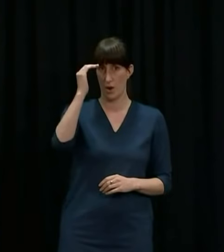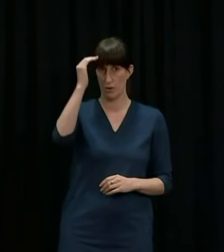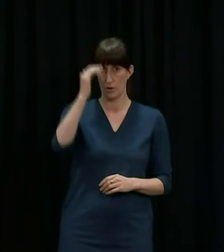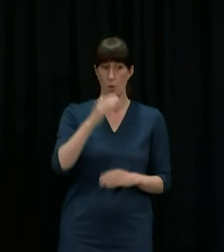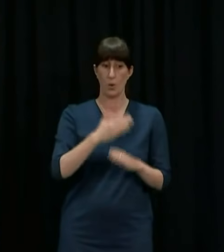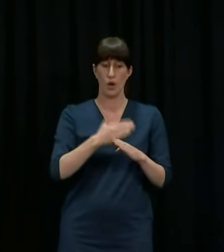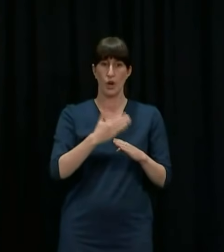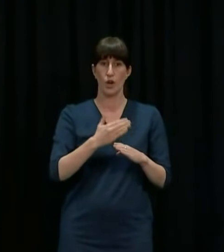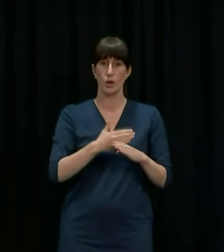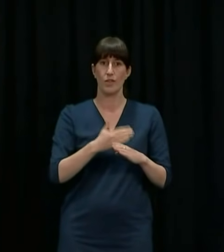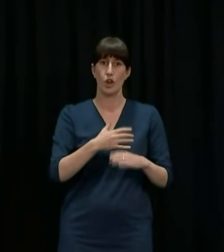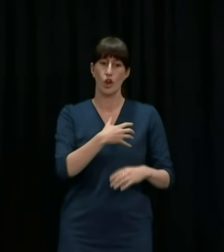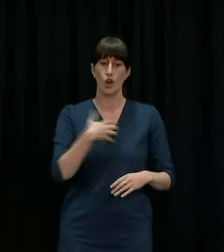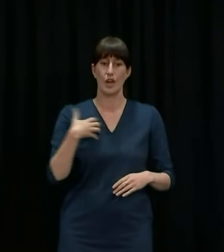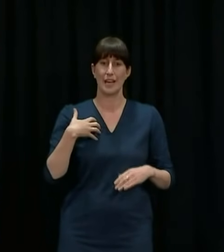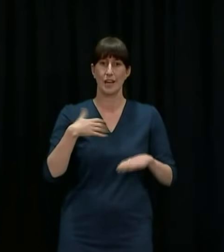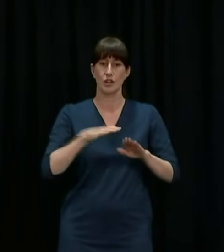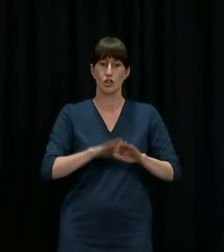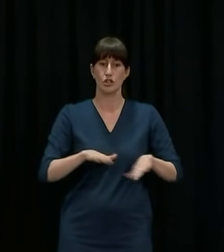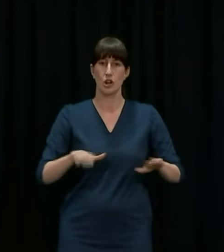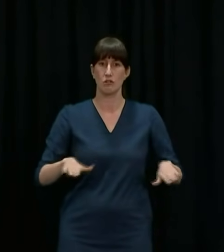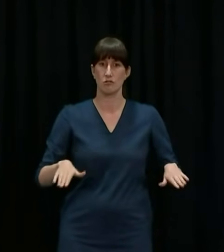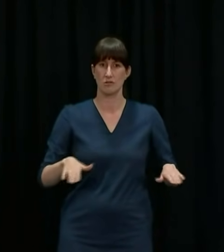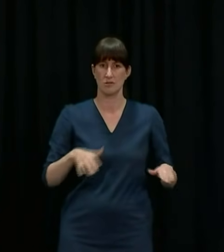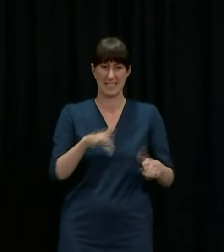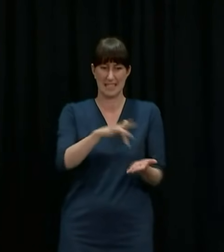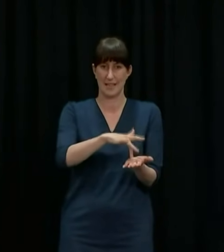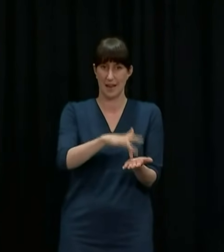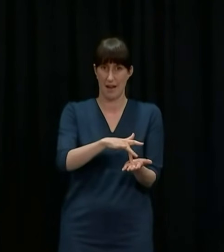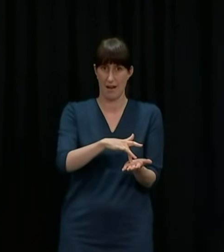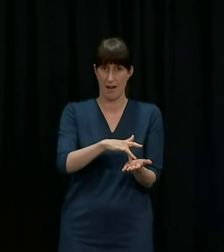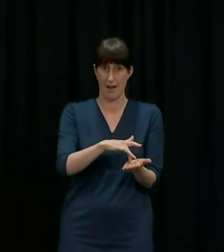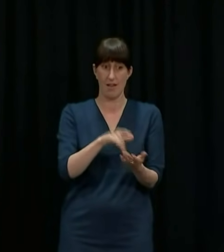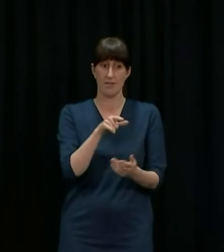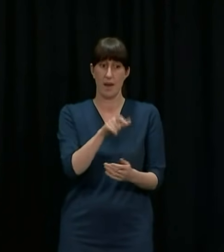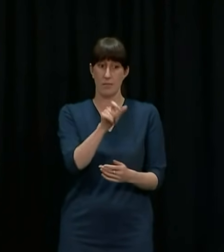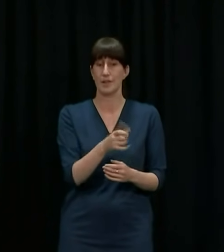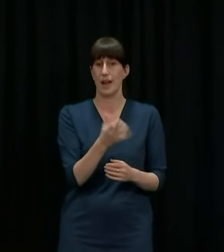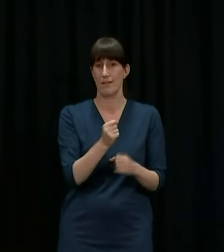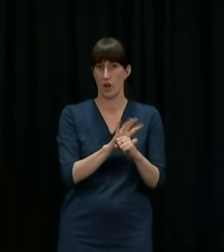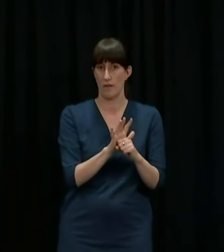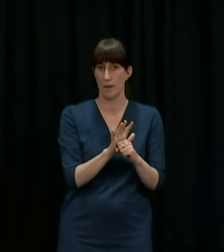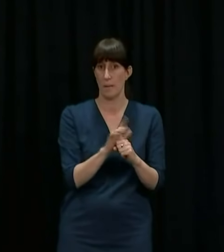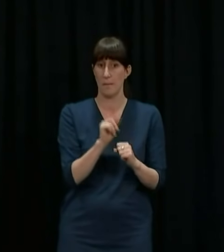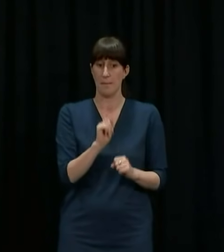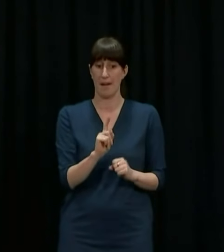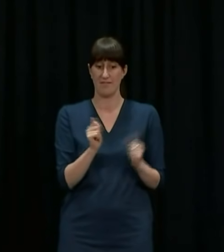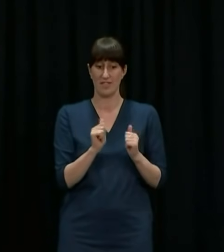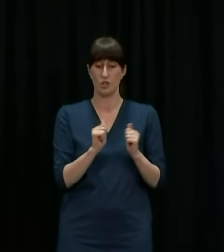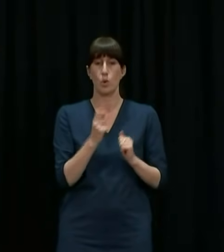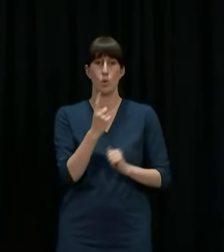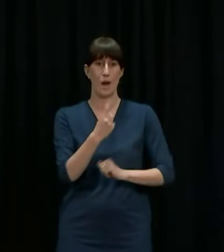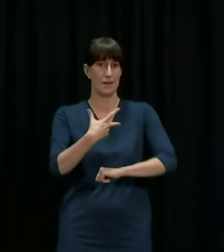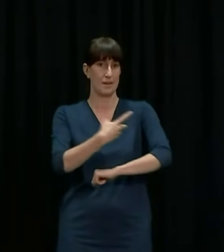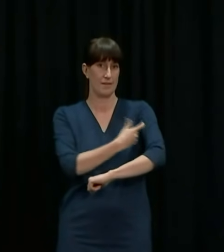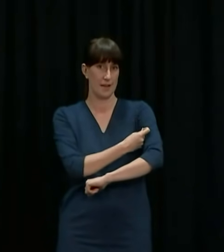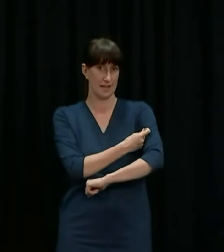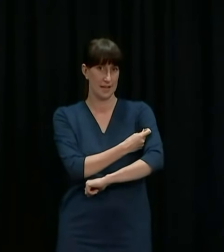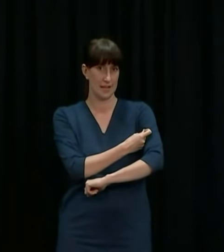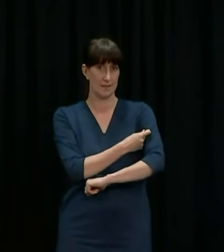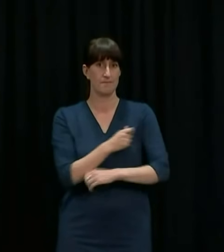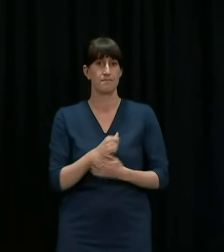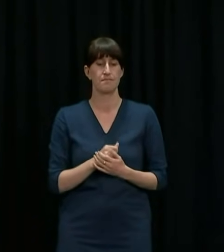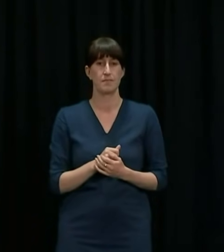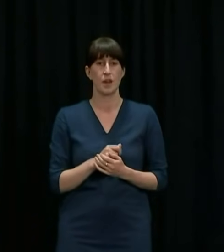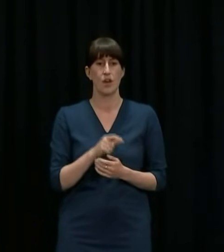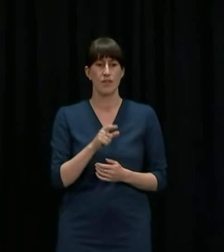tested positive yesterday. This person has had 1 dose of the vaccine, and their infectious period has been assessed as commencing